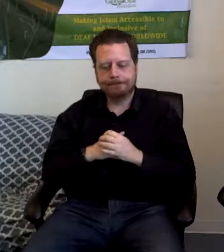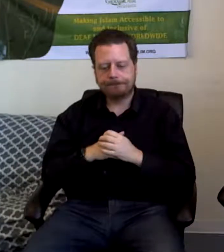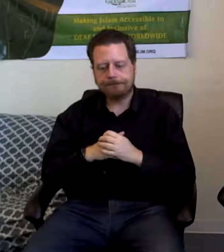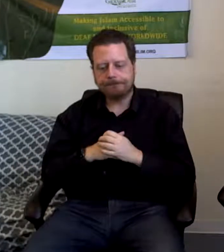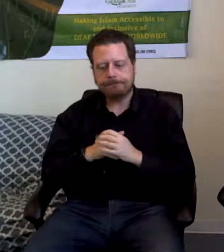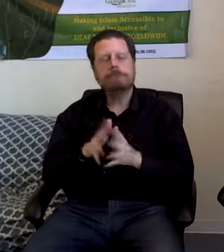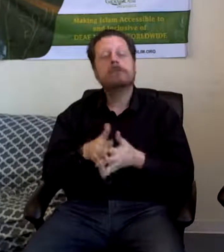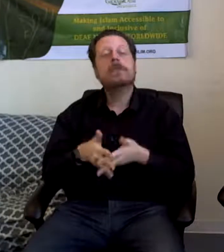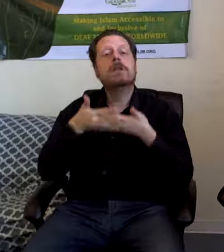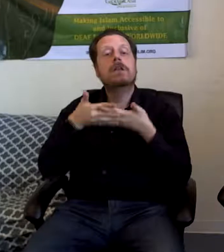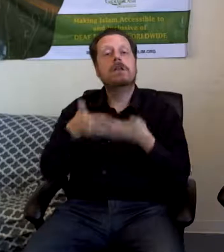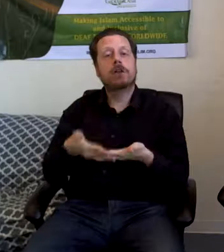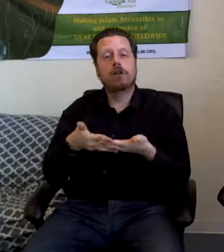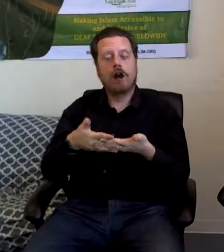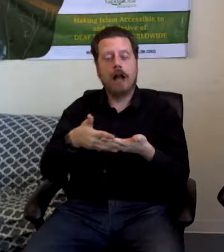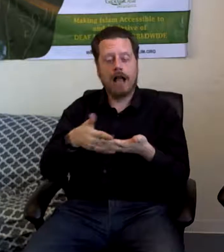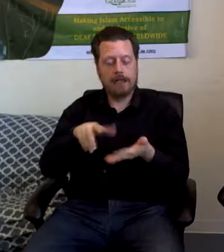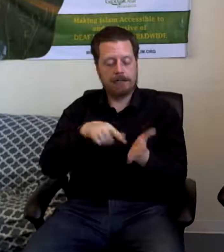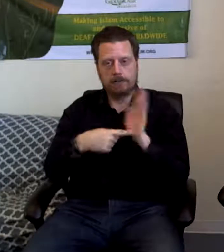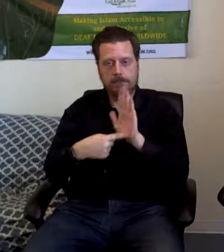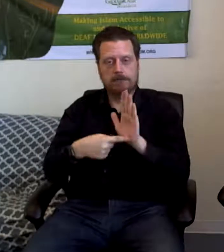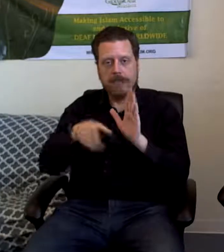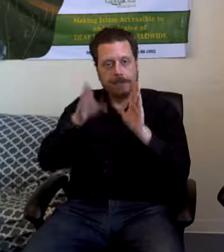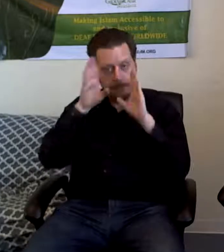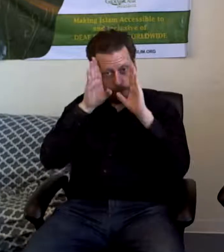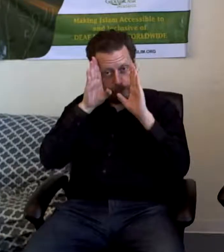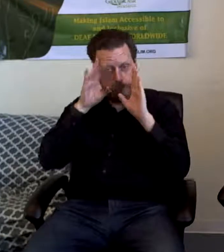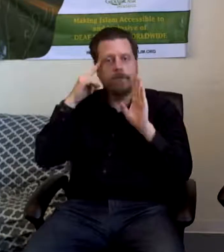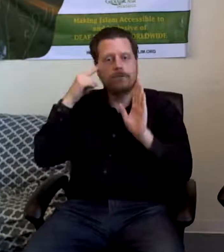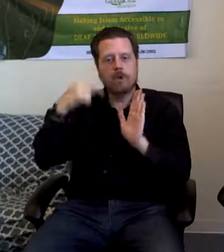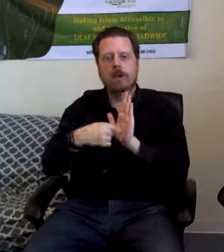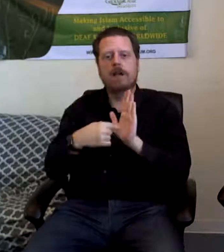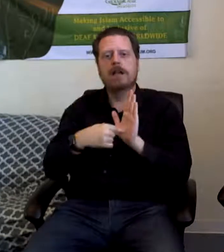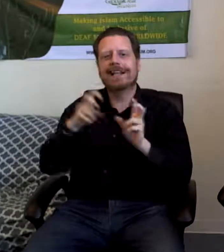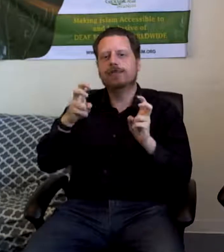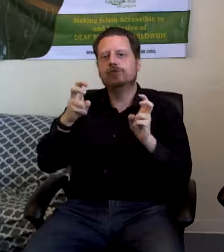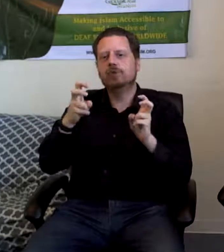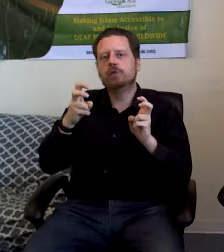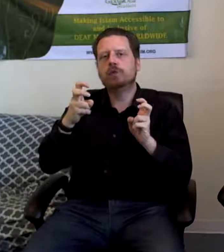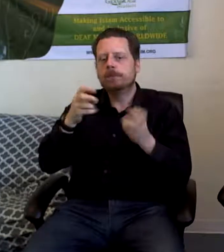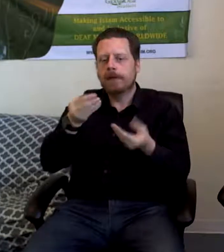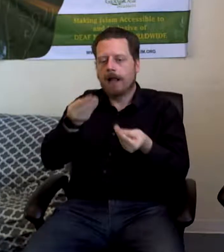So the Quran is drawing our attention to this issue by telling